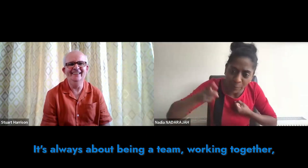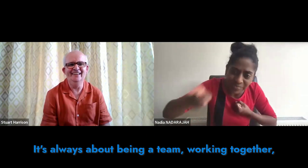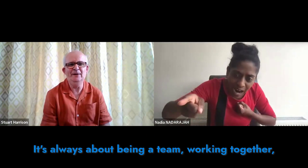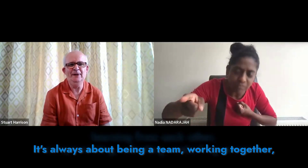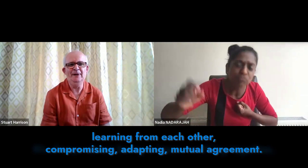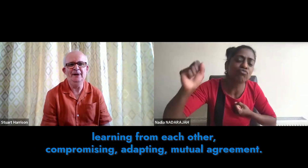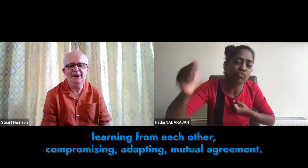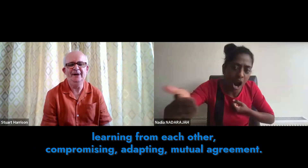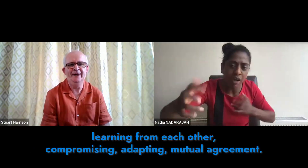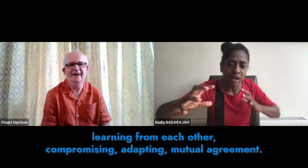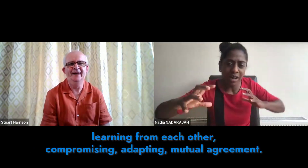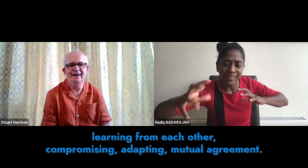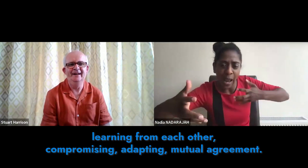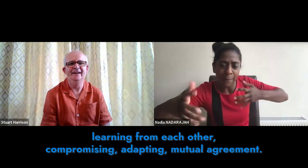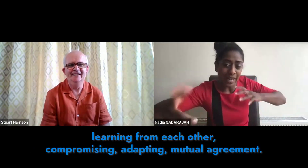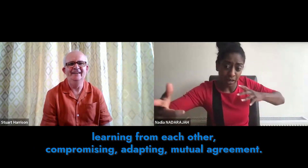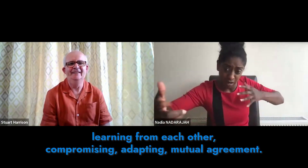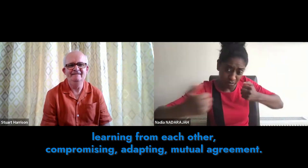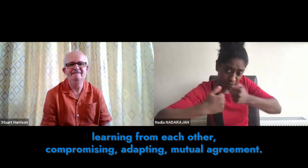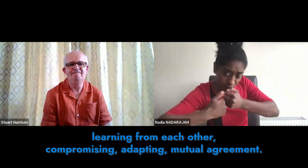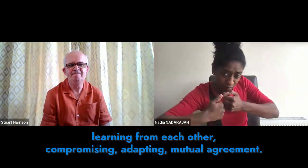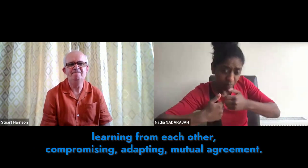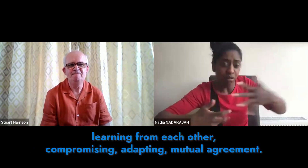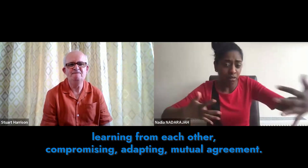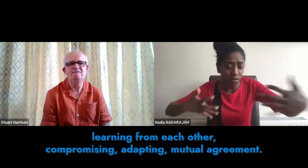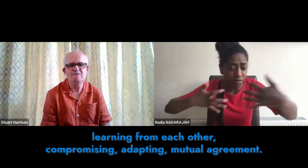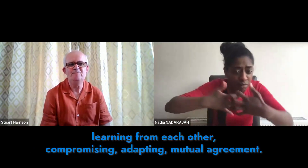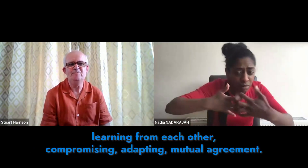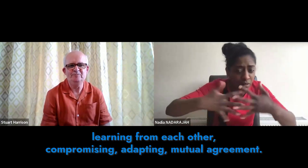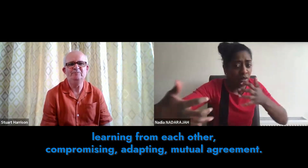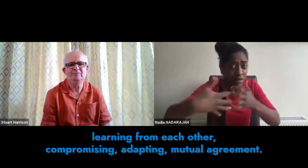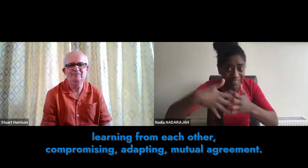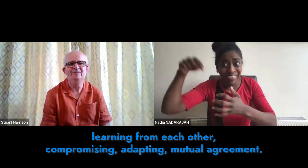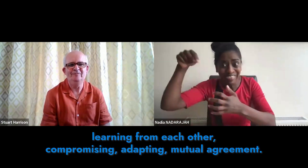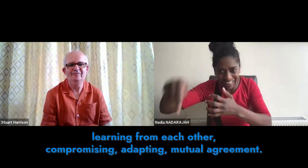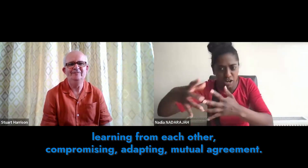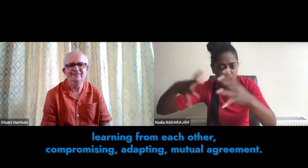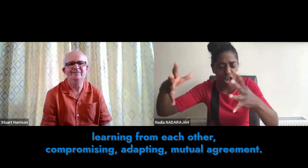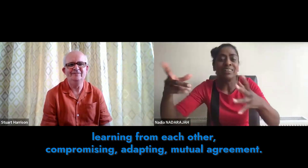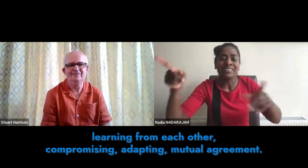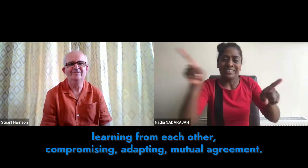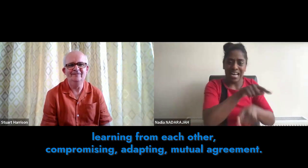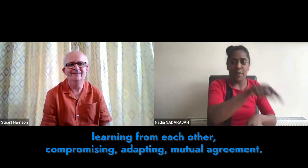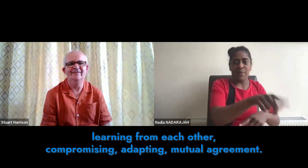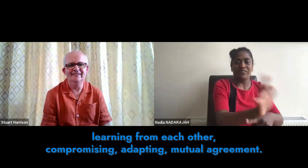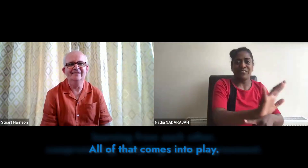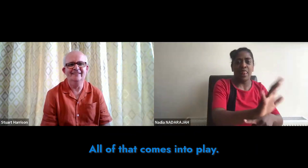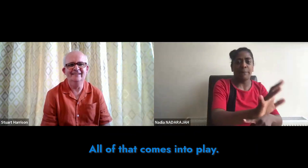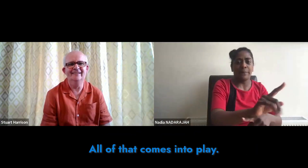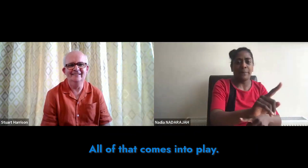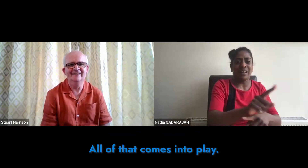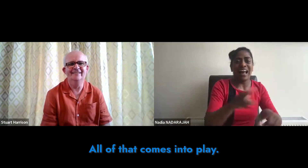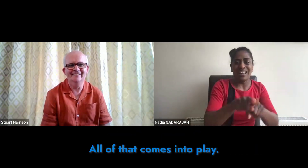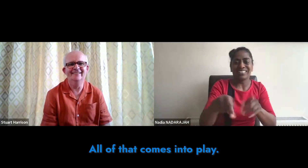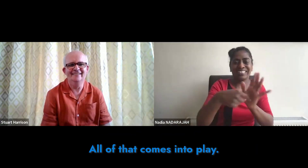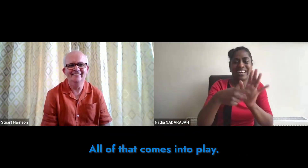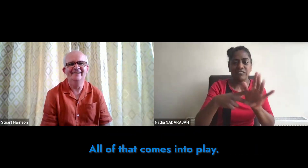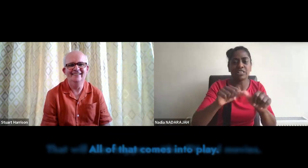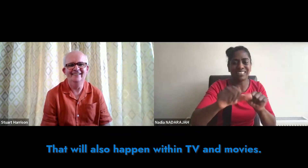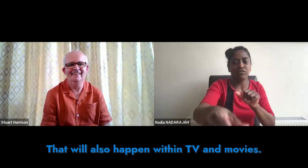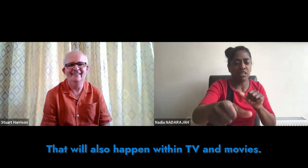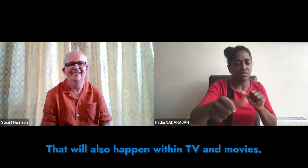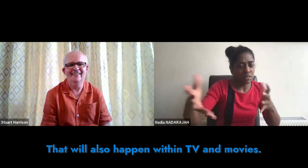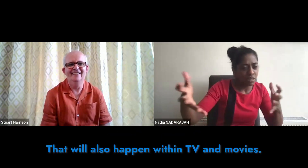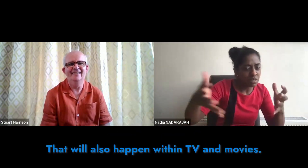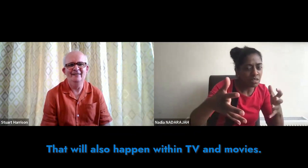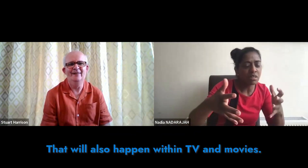working together, learning from each other, compromising, adapting, mutual agreement. All of that comes into play.